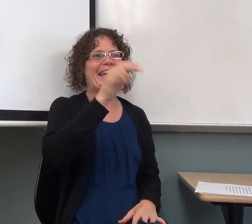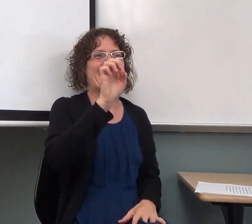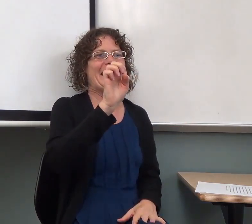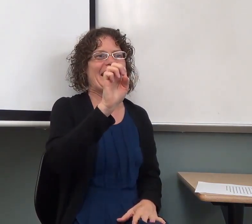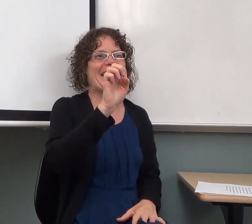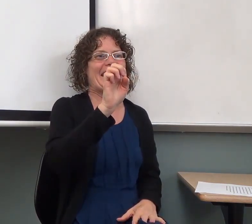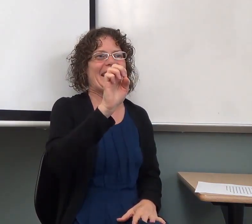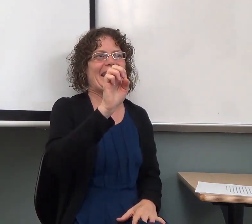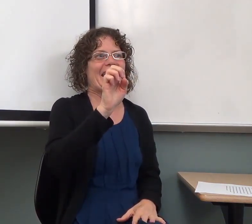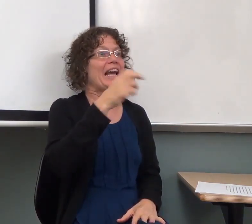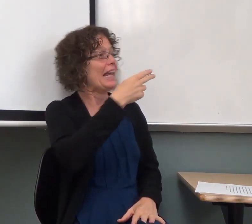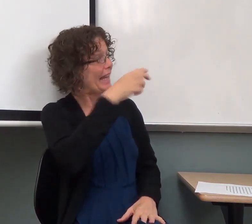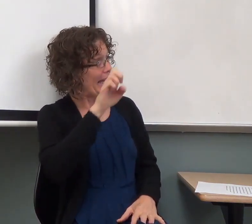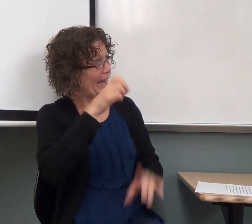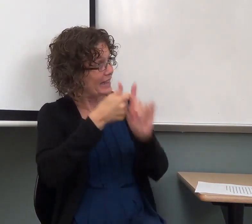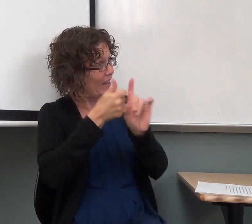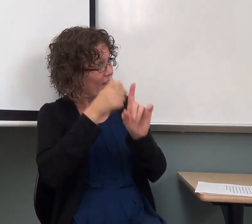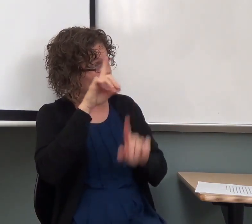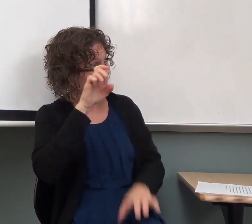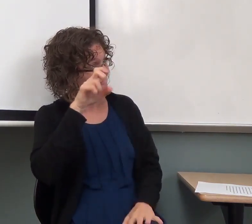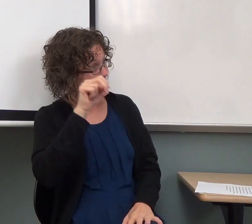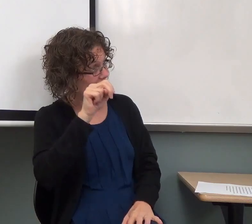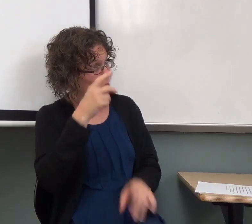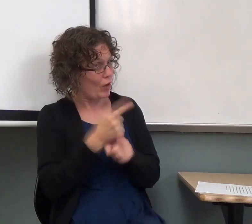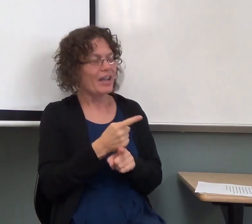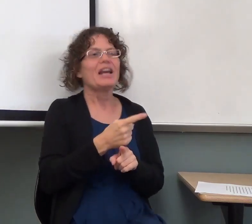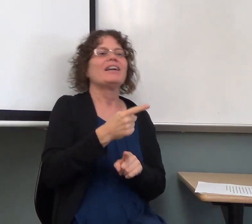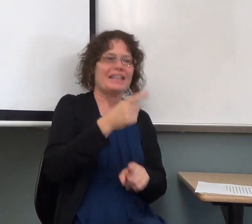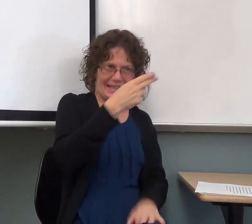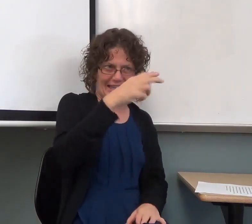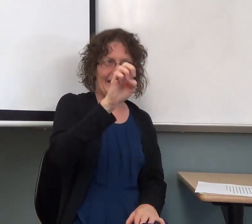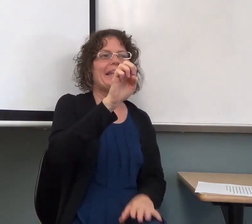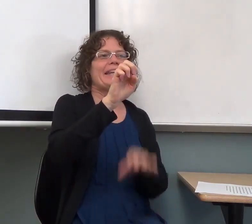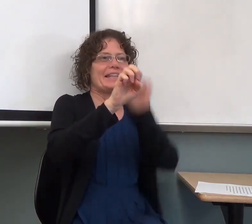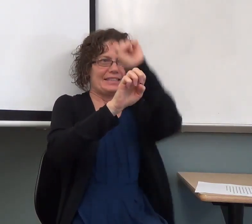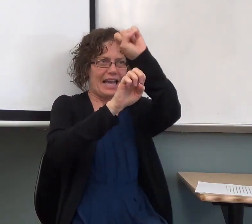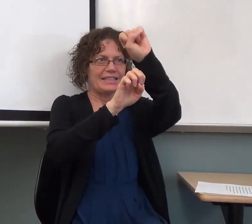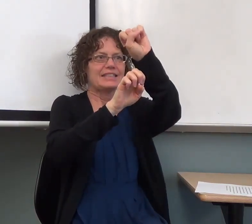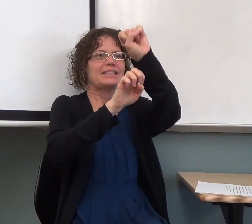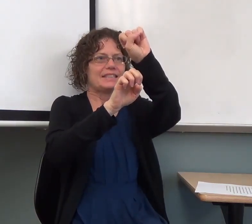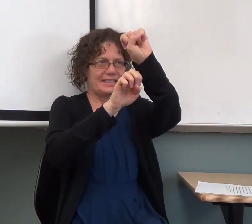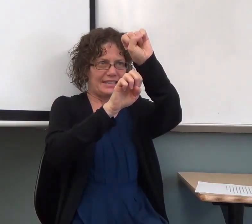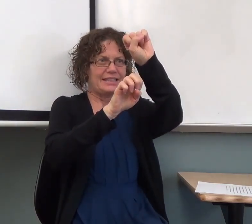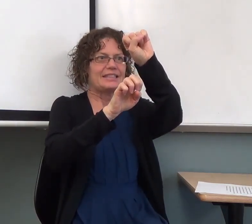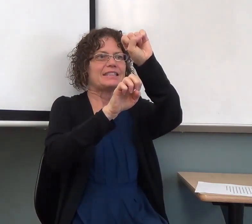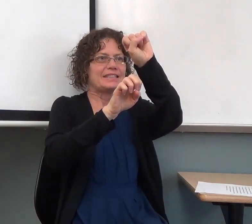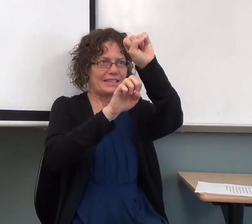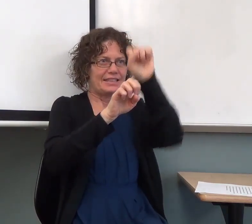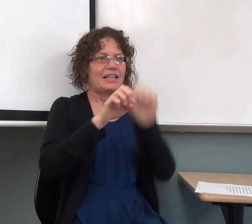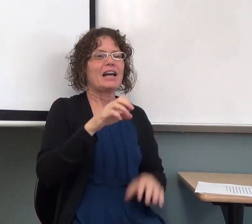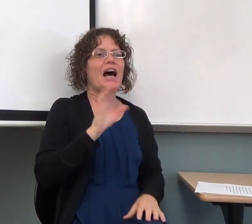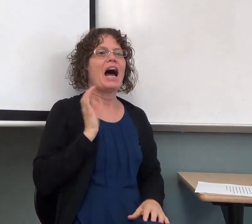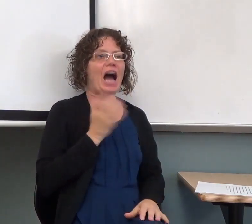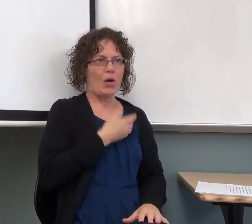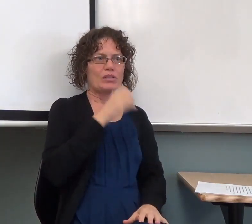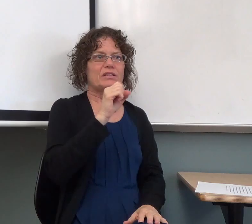done. He is Dean? That's correct. Okay. So in this case, our subject It's he. is not a